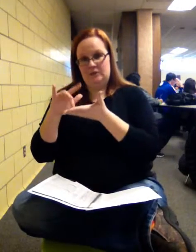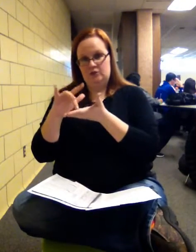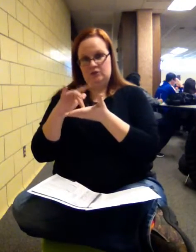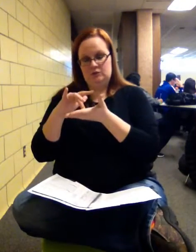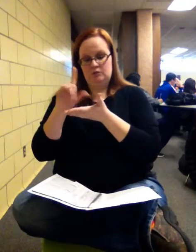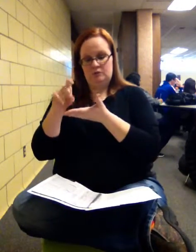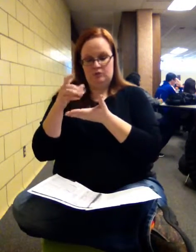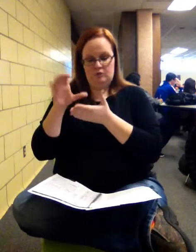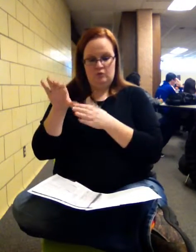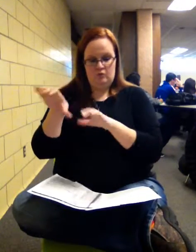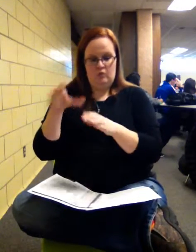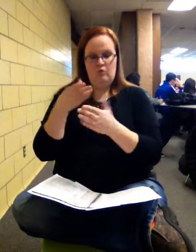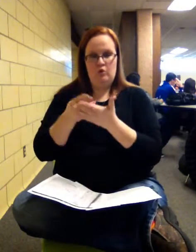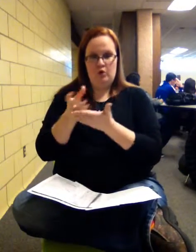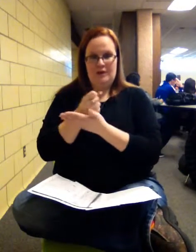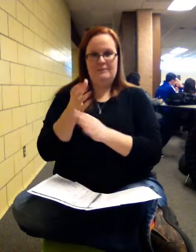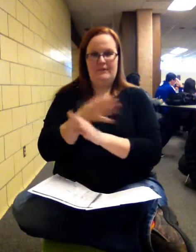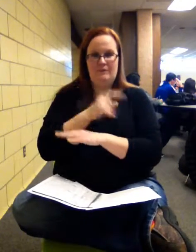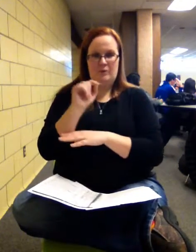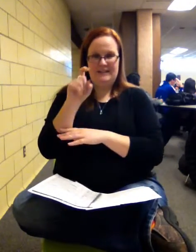earnings before tax divided by sales to make it comparable.